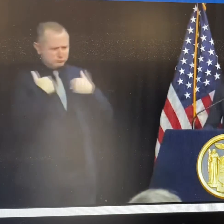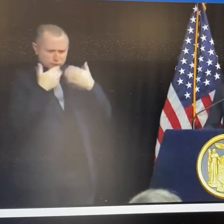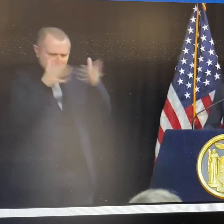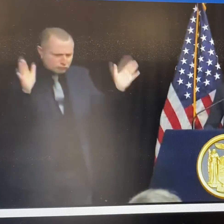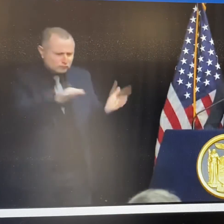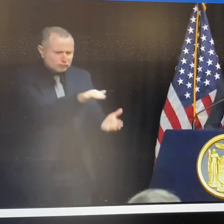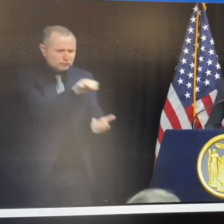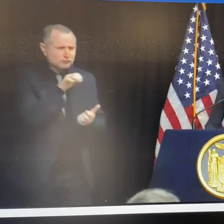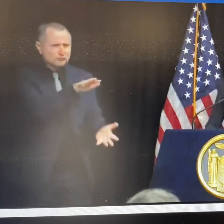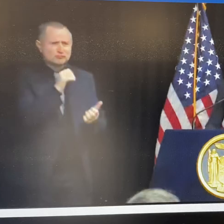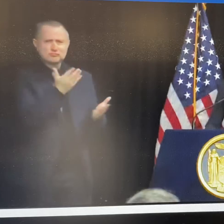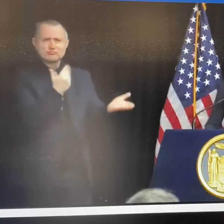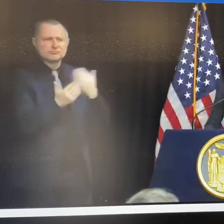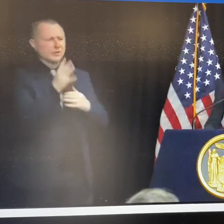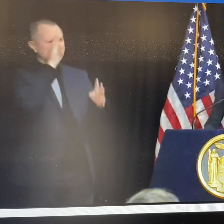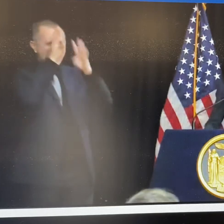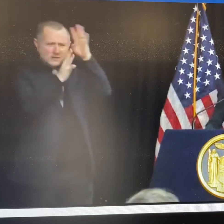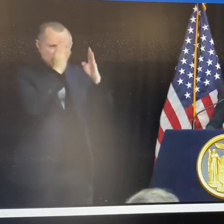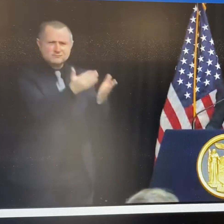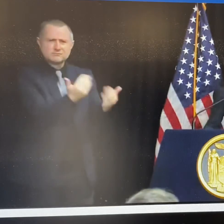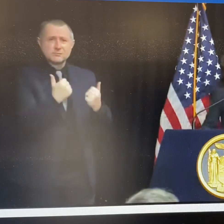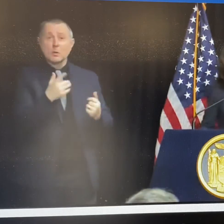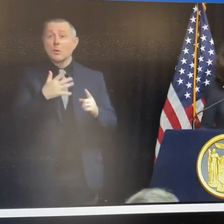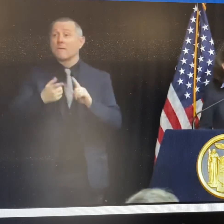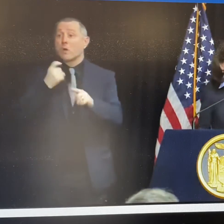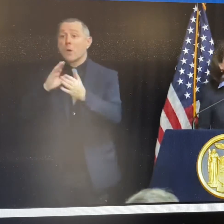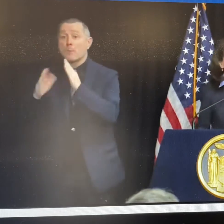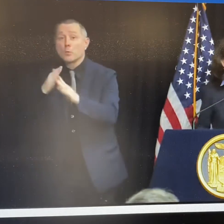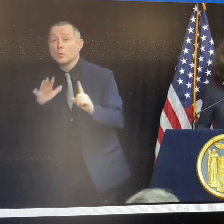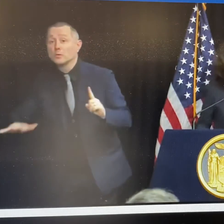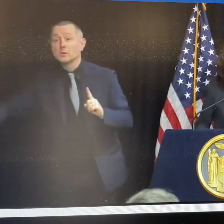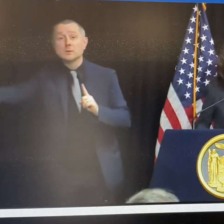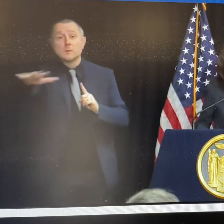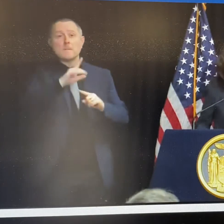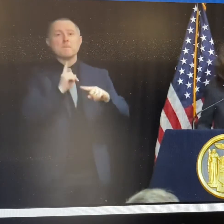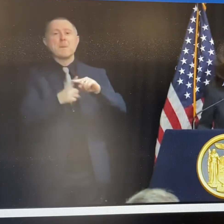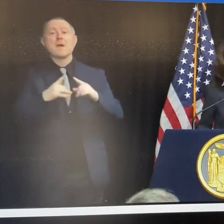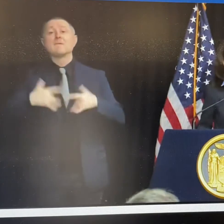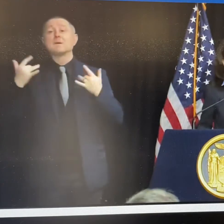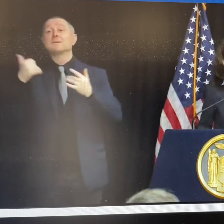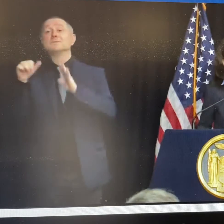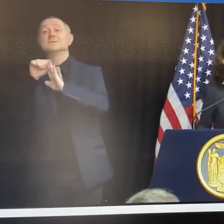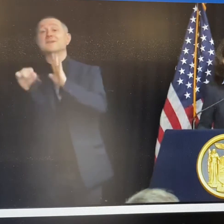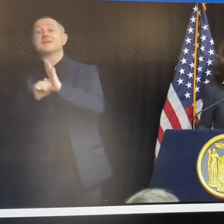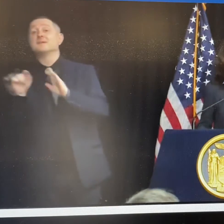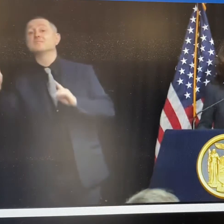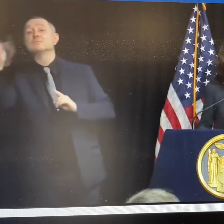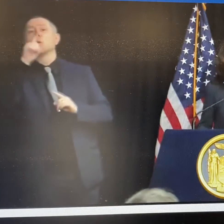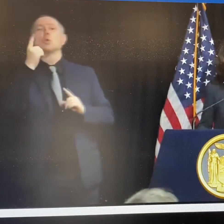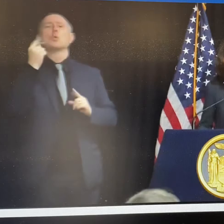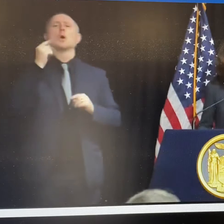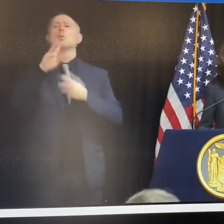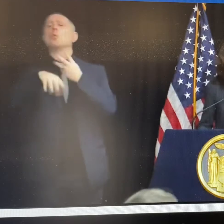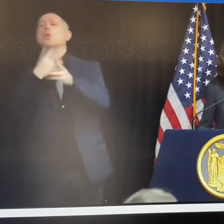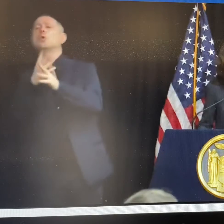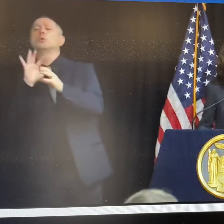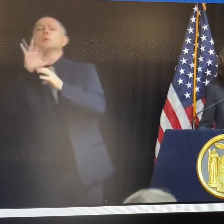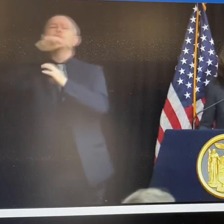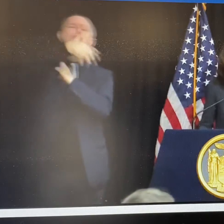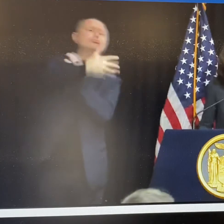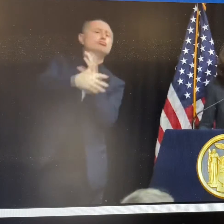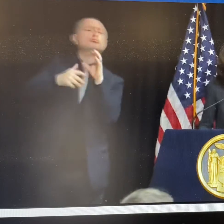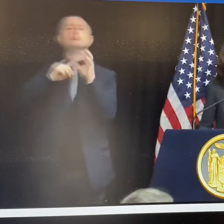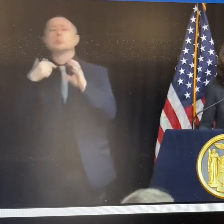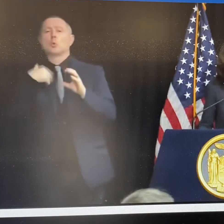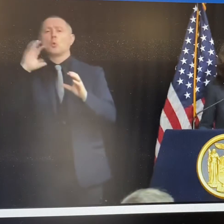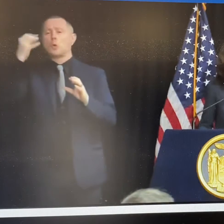the ideas that come out of this community, but also what's happening in other states and indeed around the world. We need to be the best. Whatever we need to do,